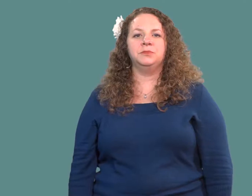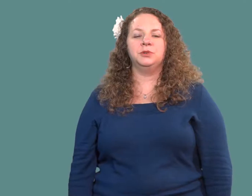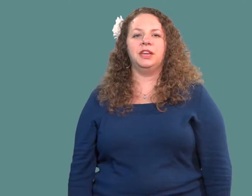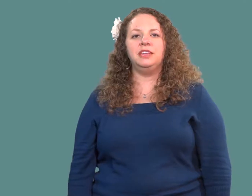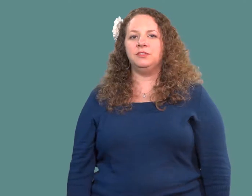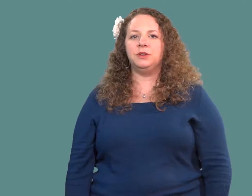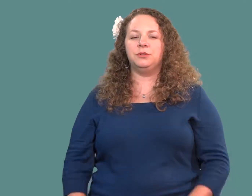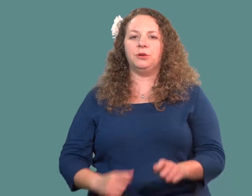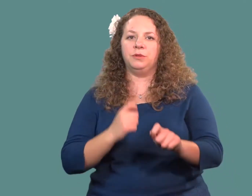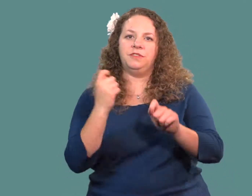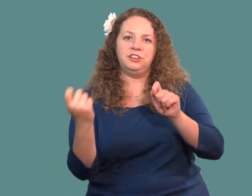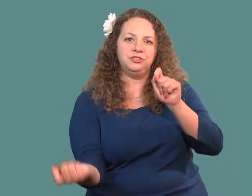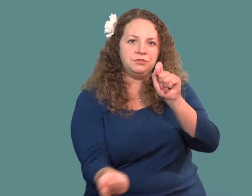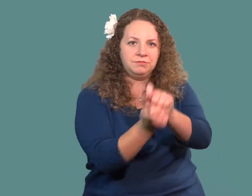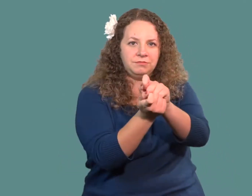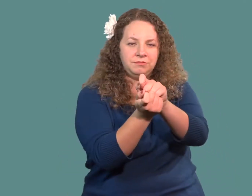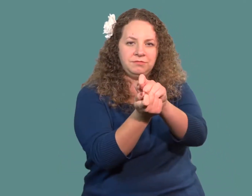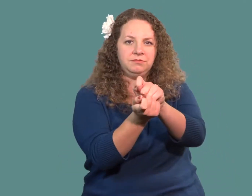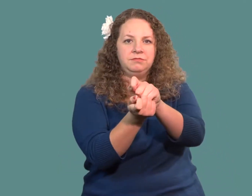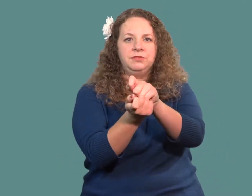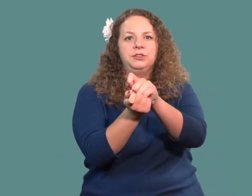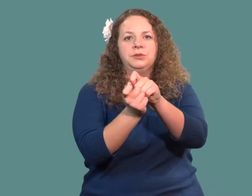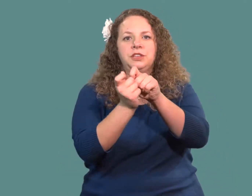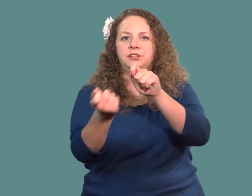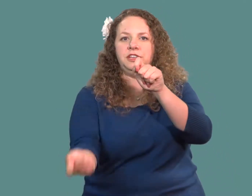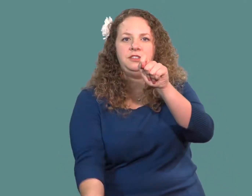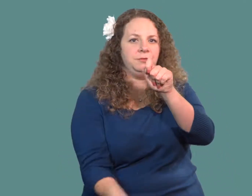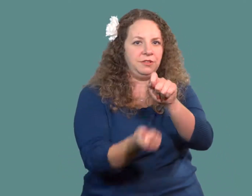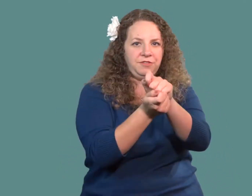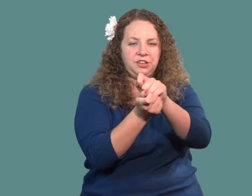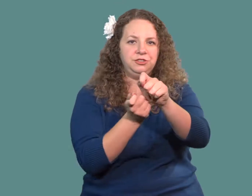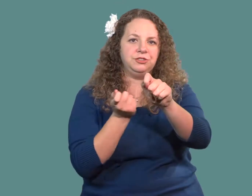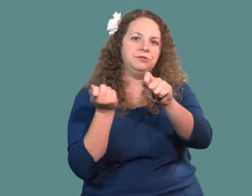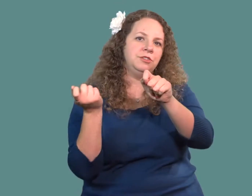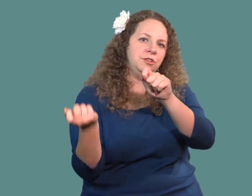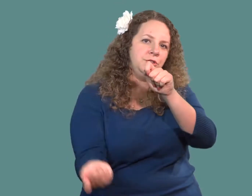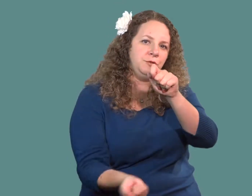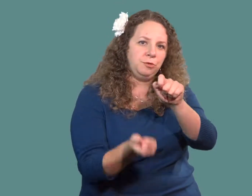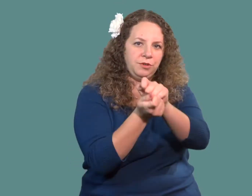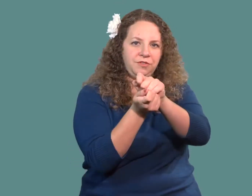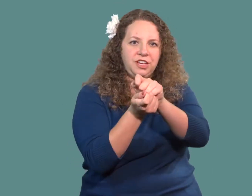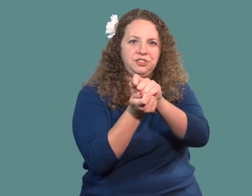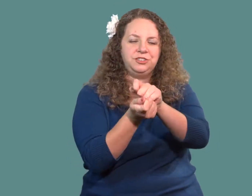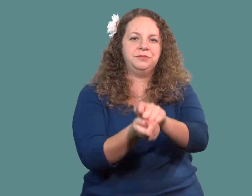So get even with or revenge, goes underneath, revenge, revenge.